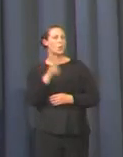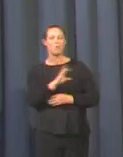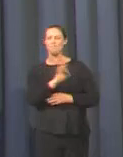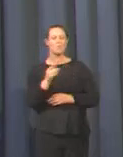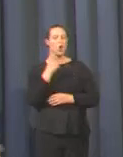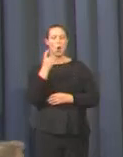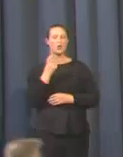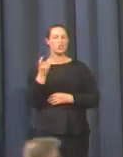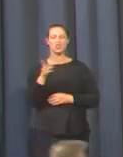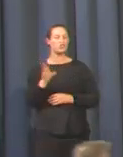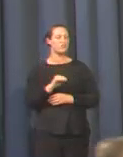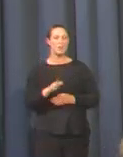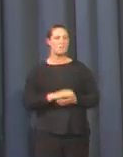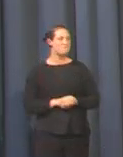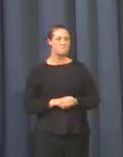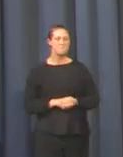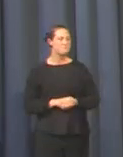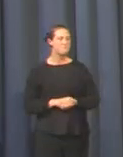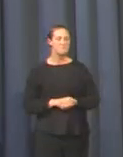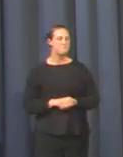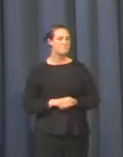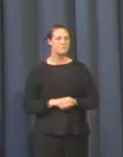concern.